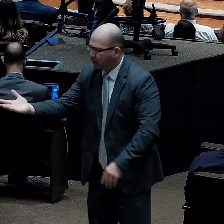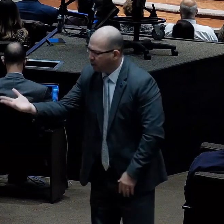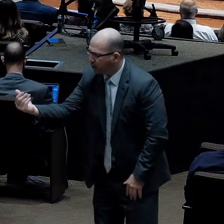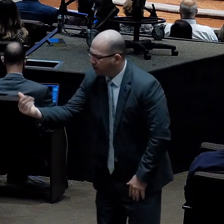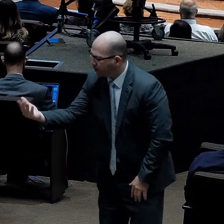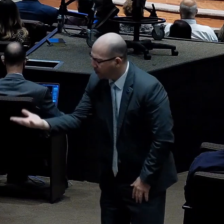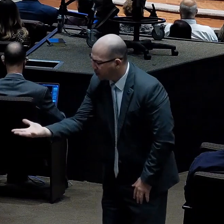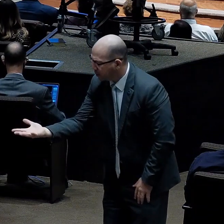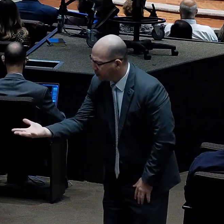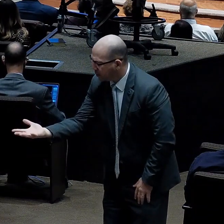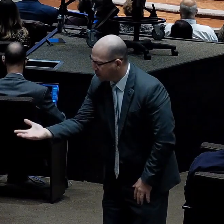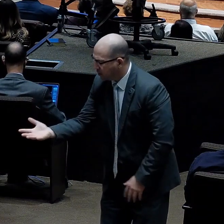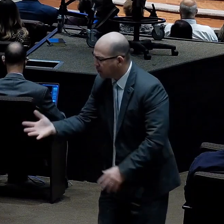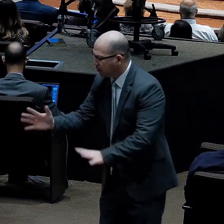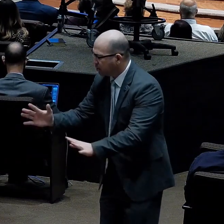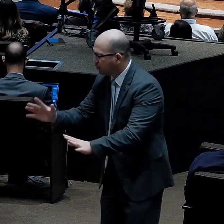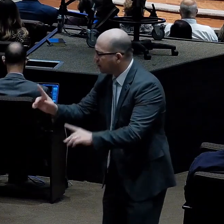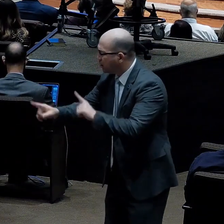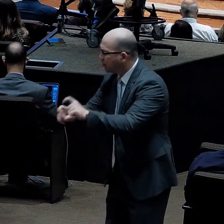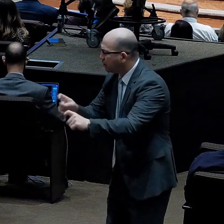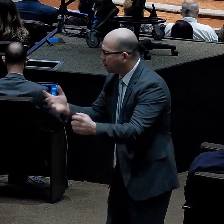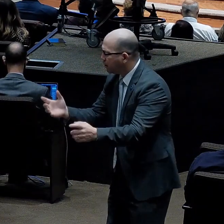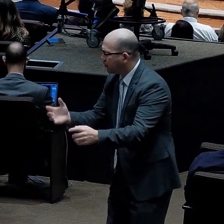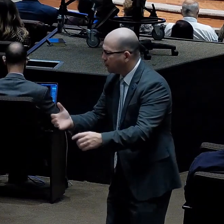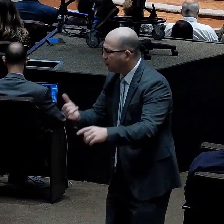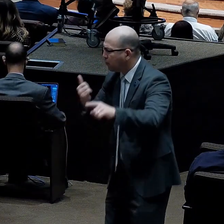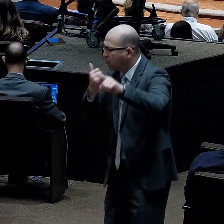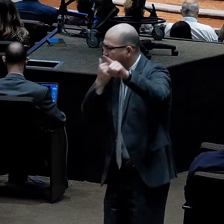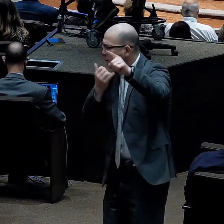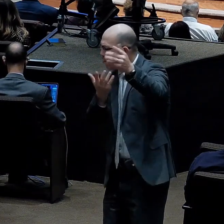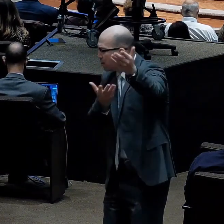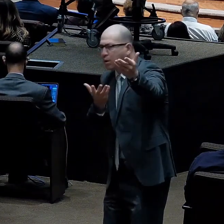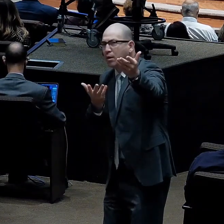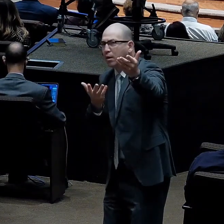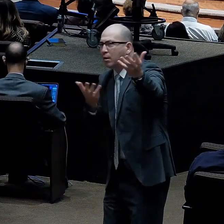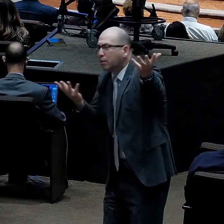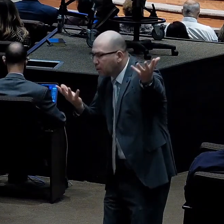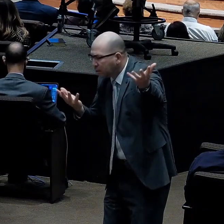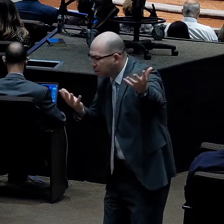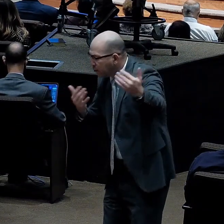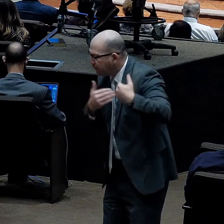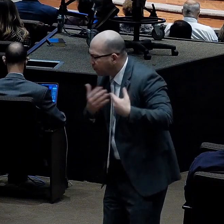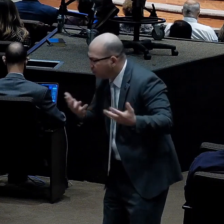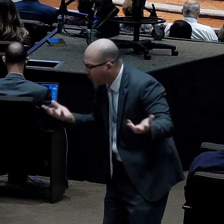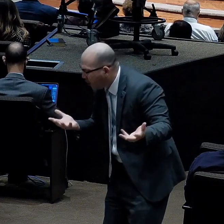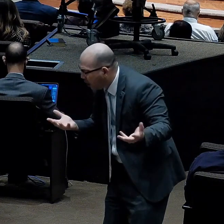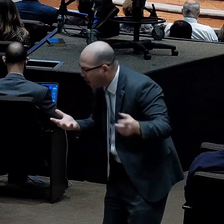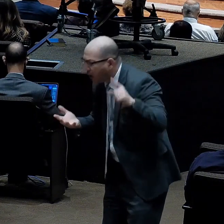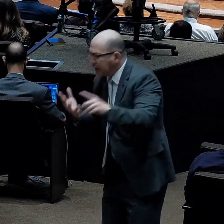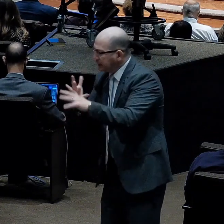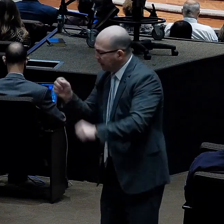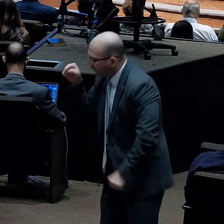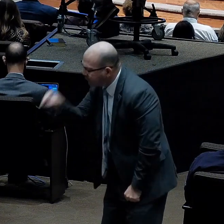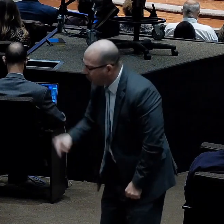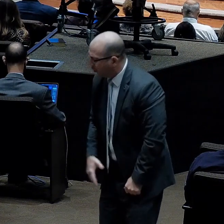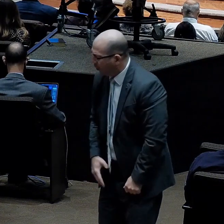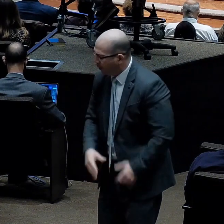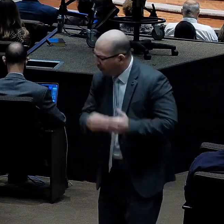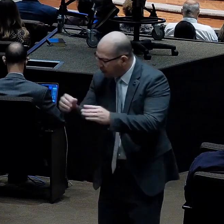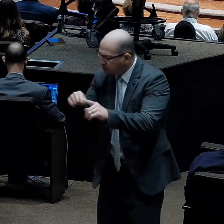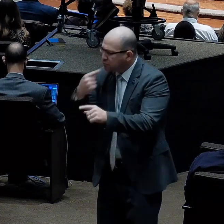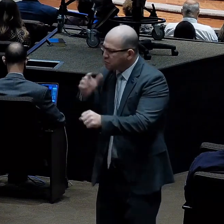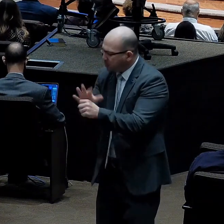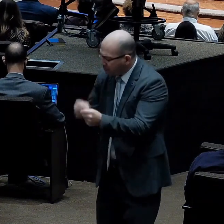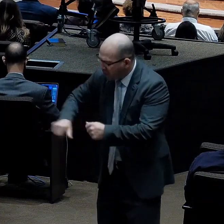he's saying, listen, what does the Lord have to do? Don't you remember what he's done? He brought you out of Egypt. He led you into the promised land.